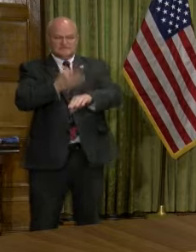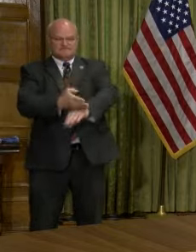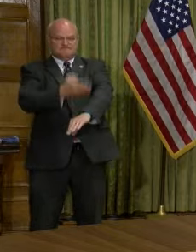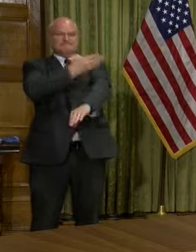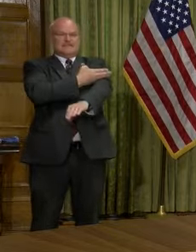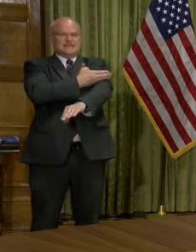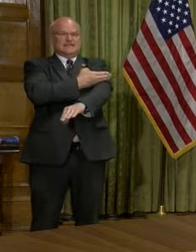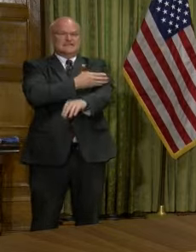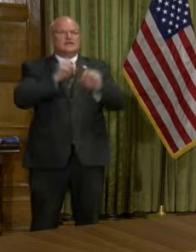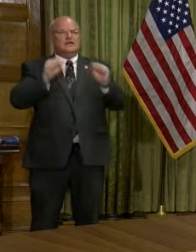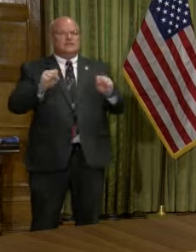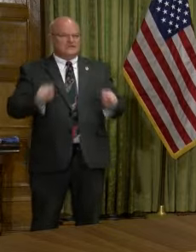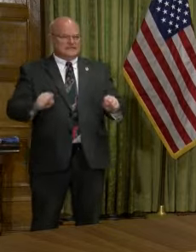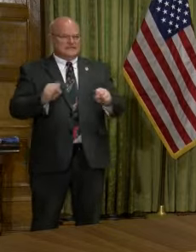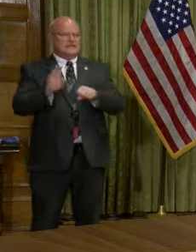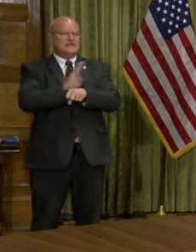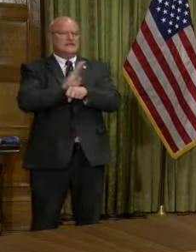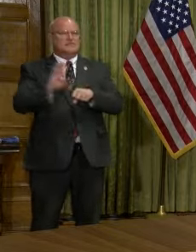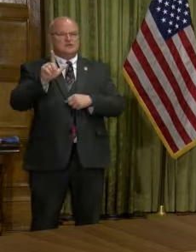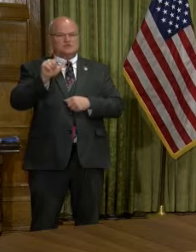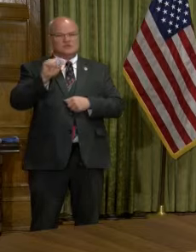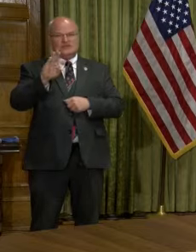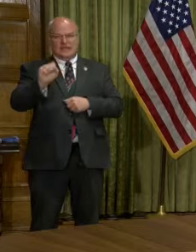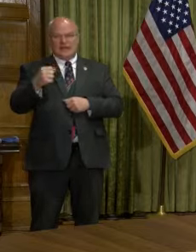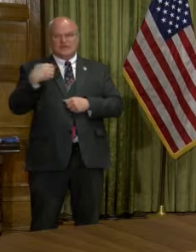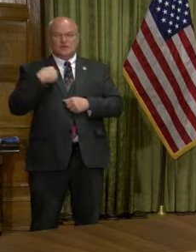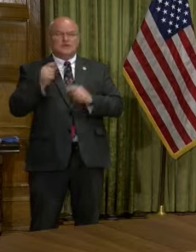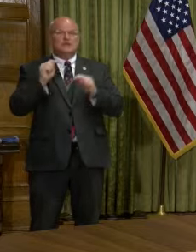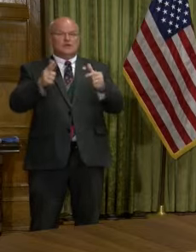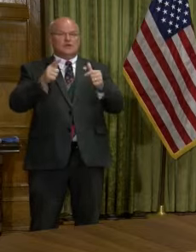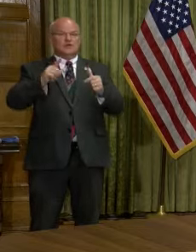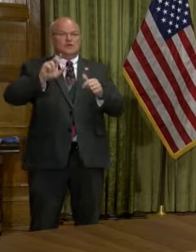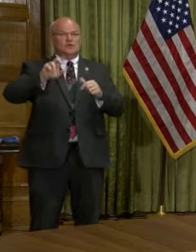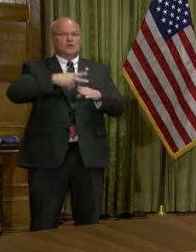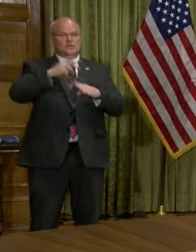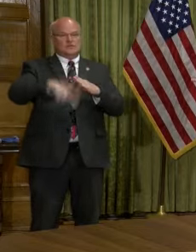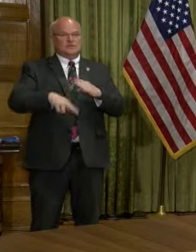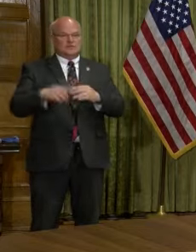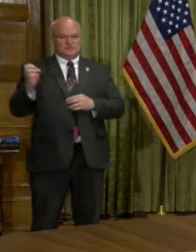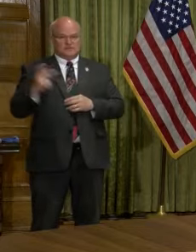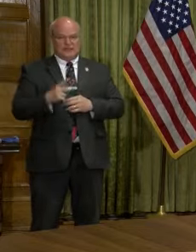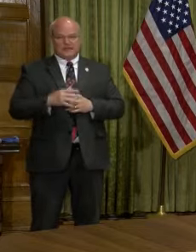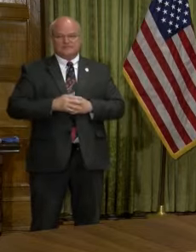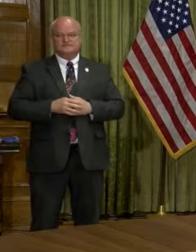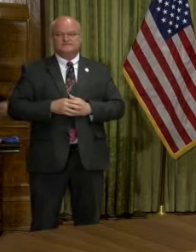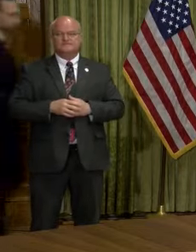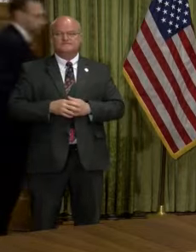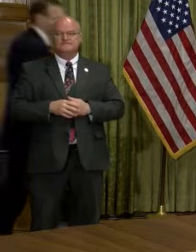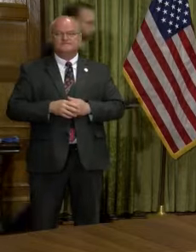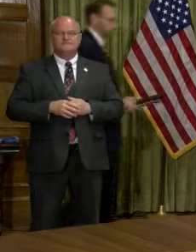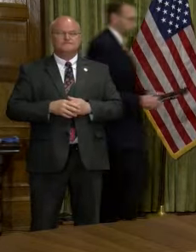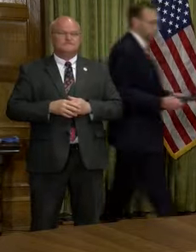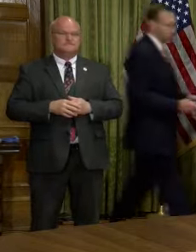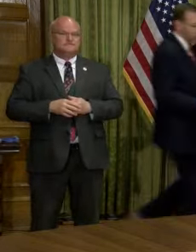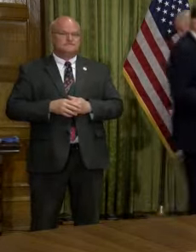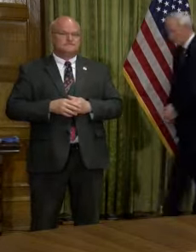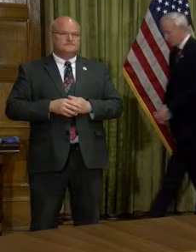their capacity in the commercial labs. We're getting much quicker results in that. Dr. Smith?